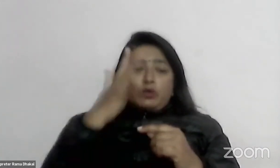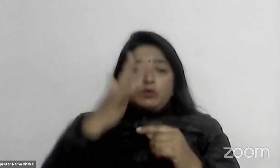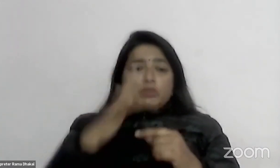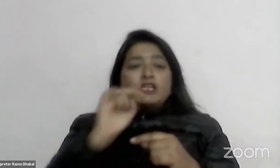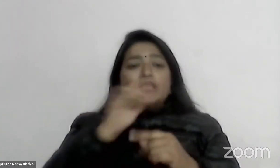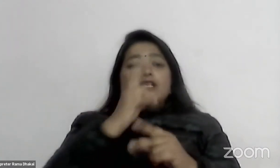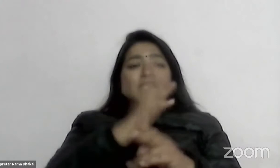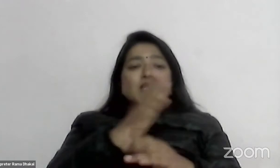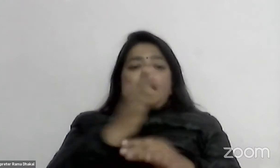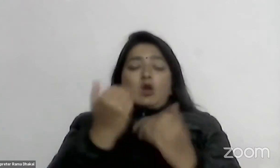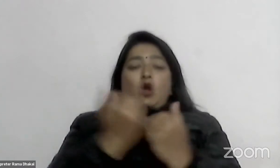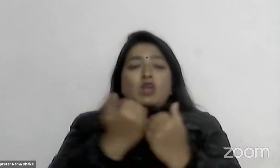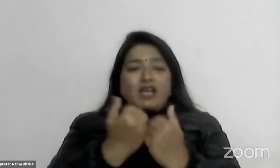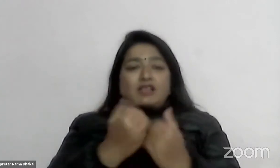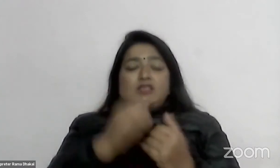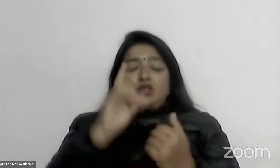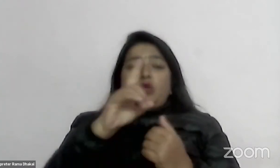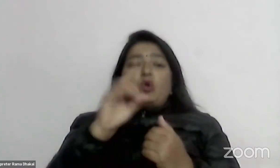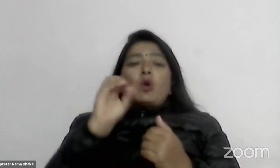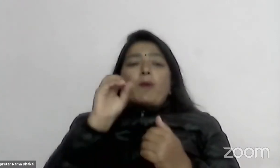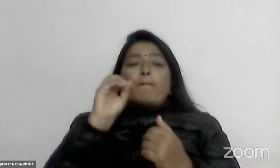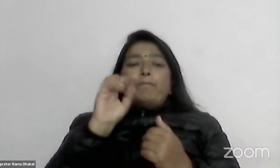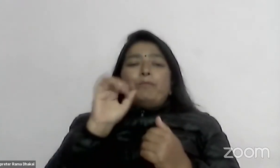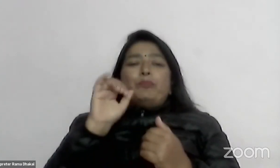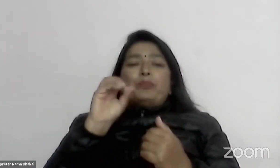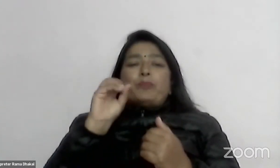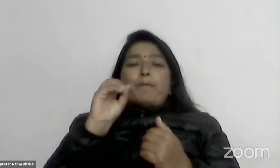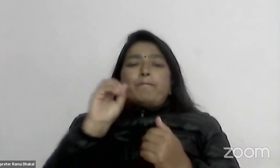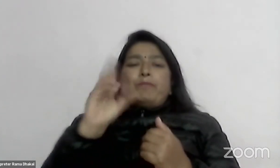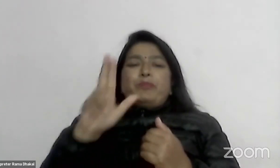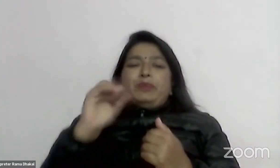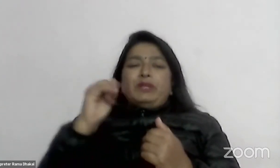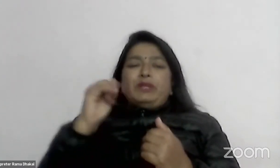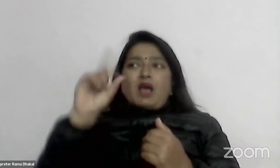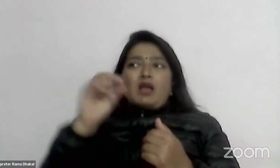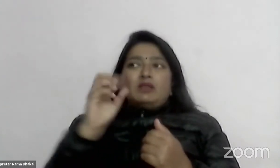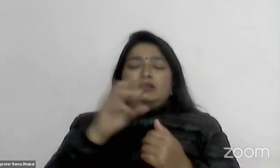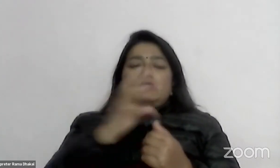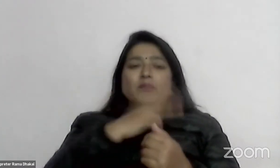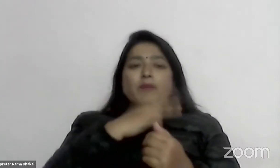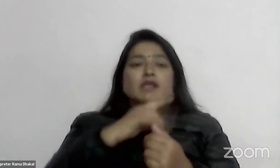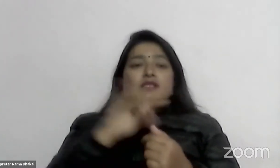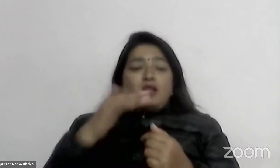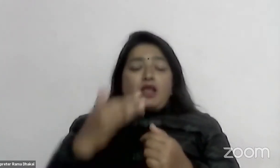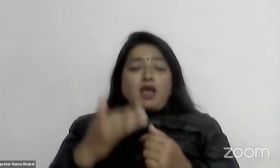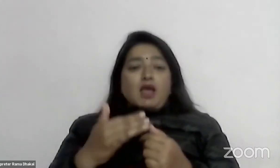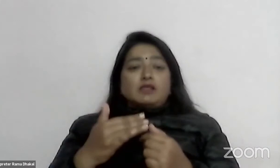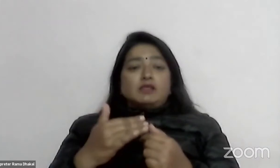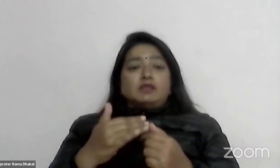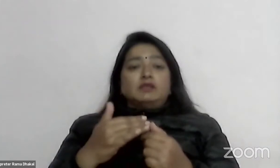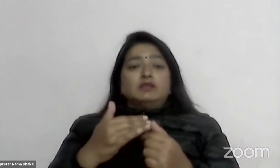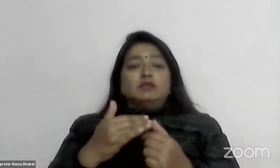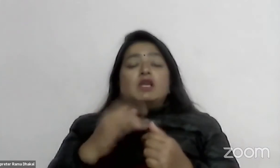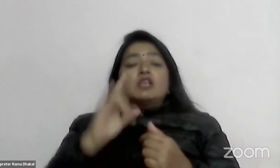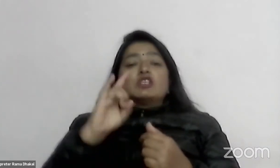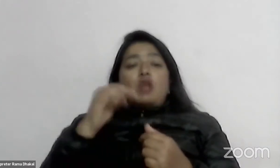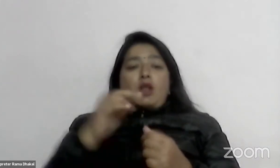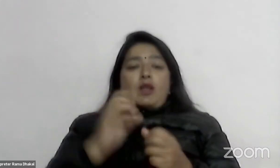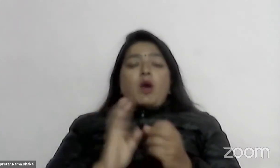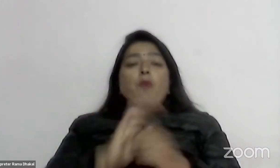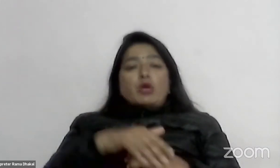their identification systems as well. But when it comes to, for example, you know, the issue